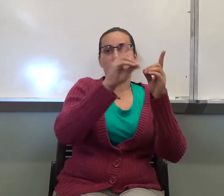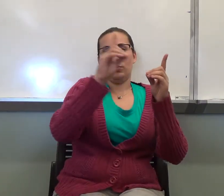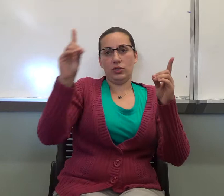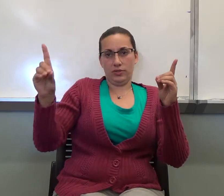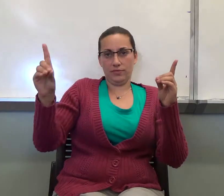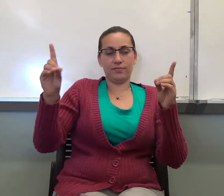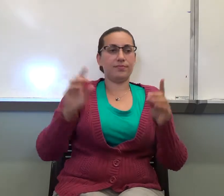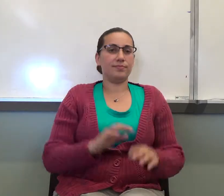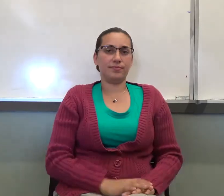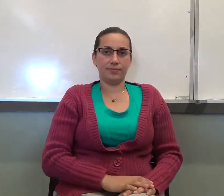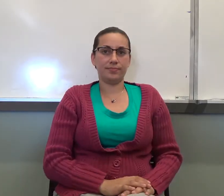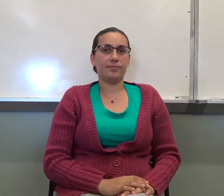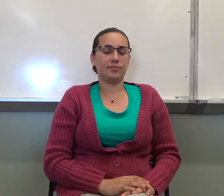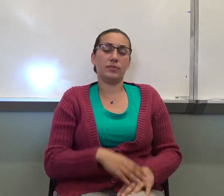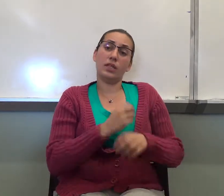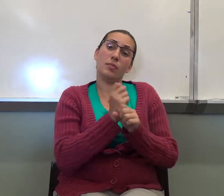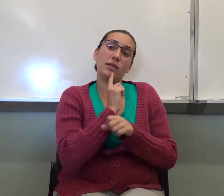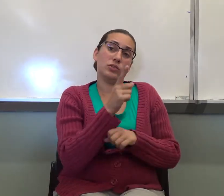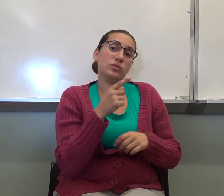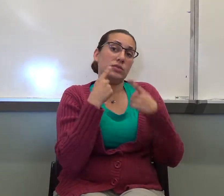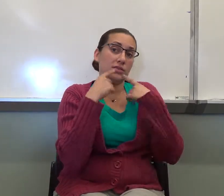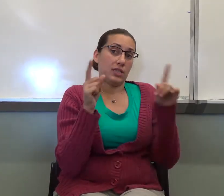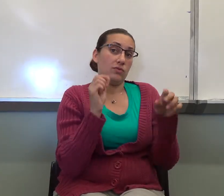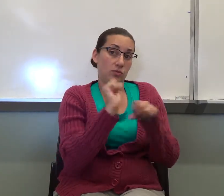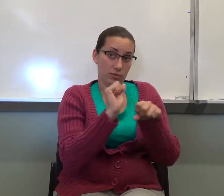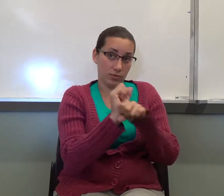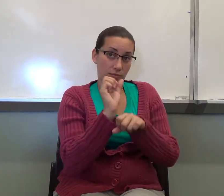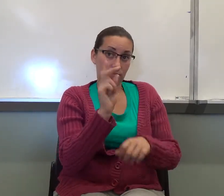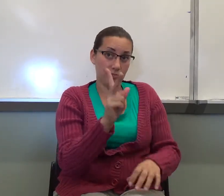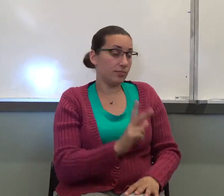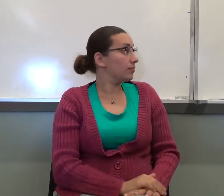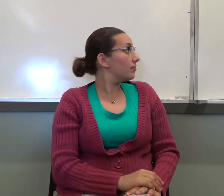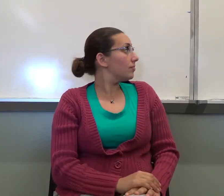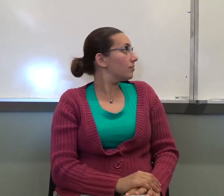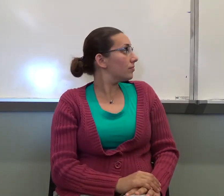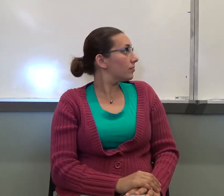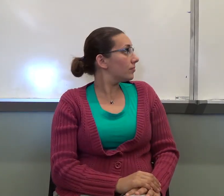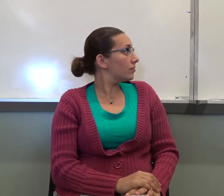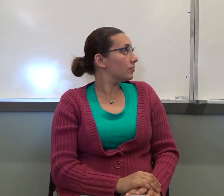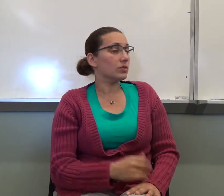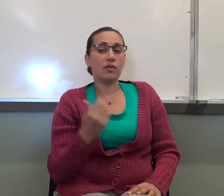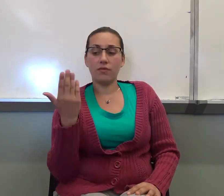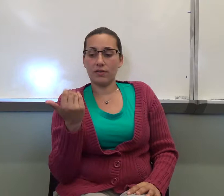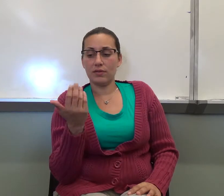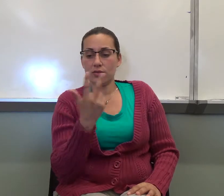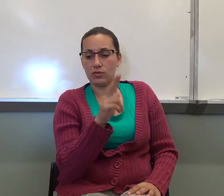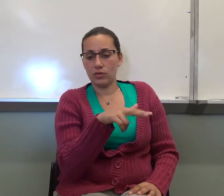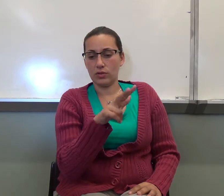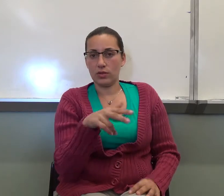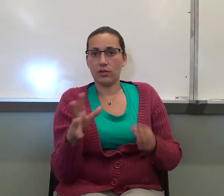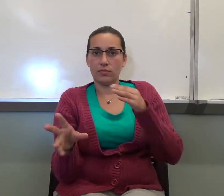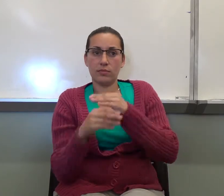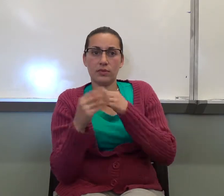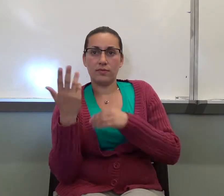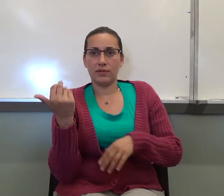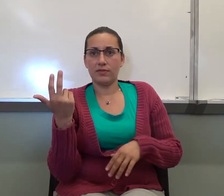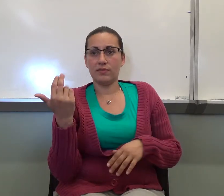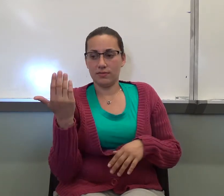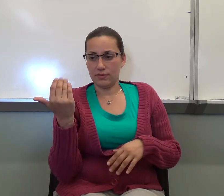Okay, let's make sure it works. 3 times 11 would be 33, this would be 15, and sure enough, when you add those, you get